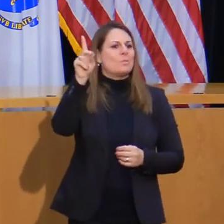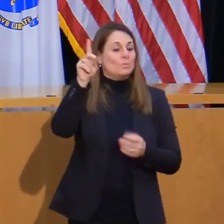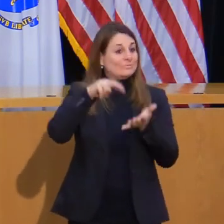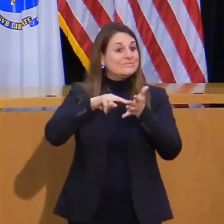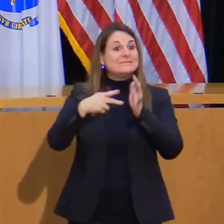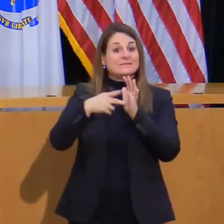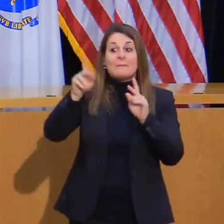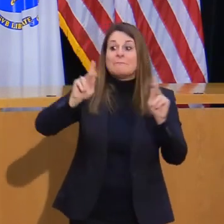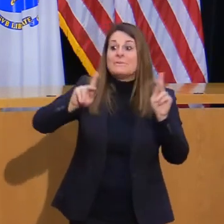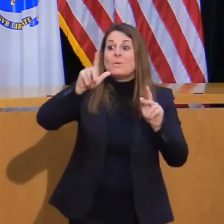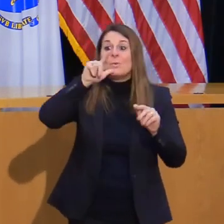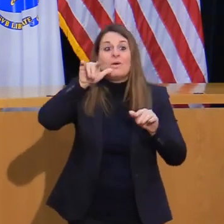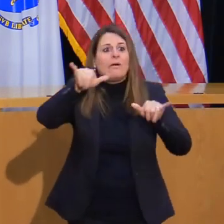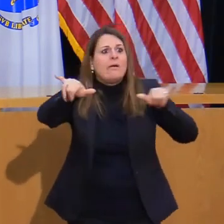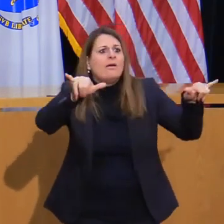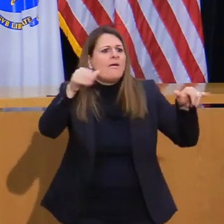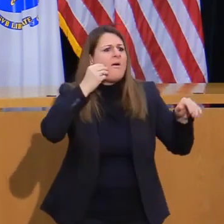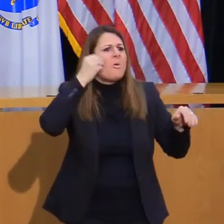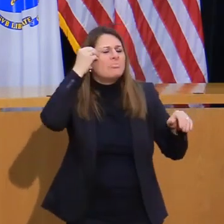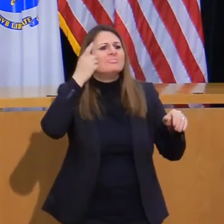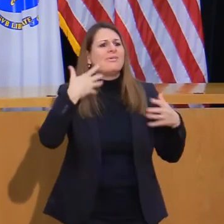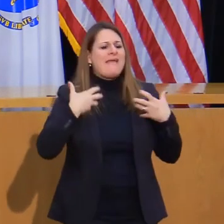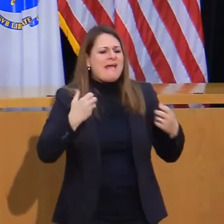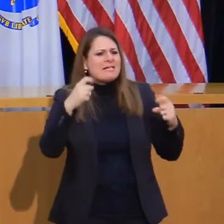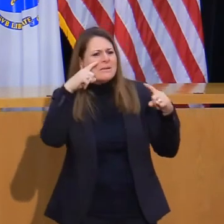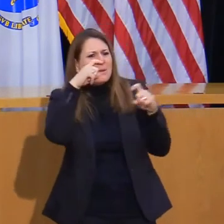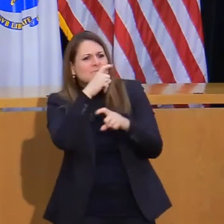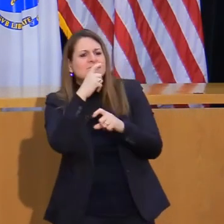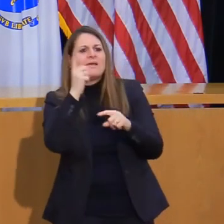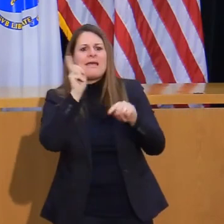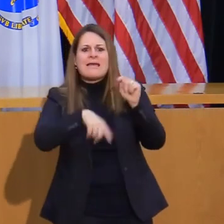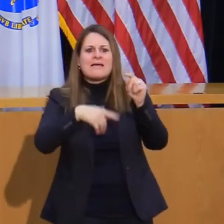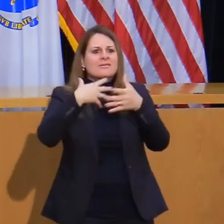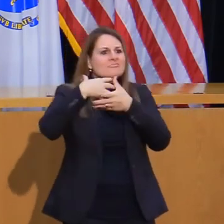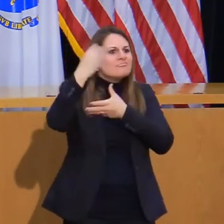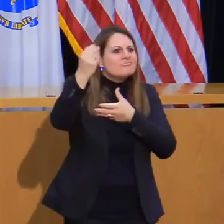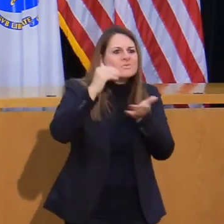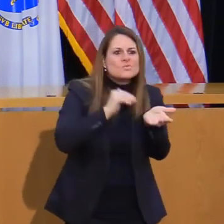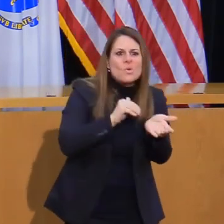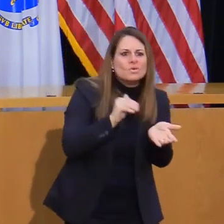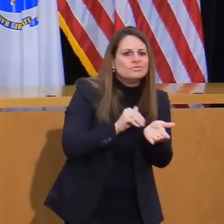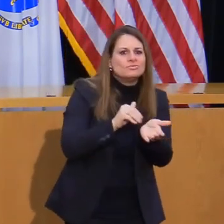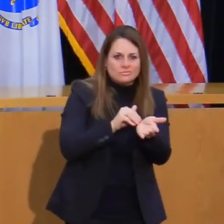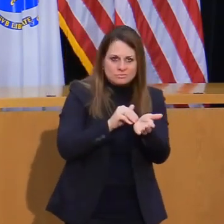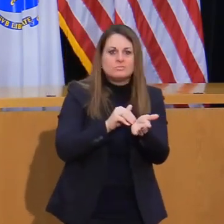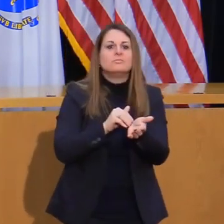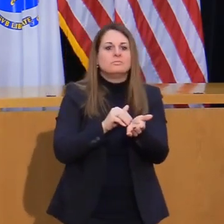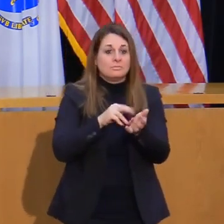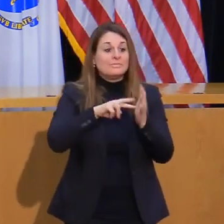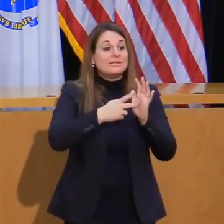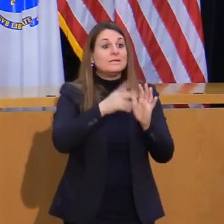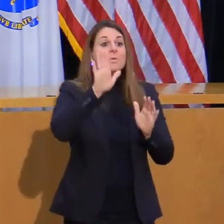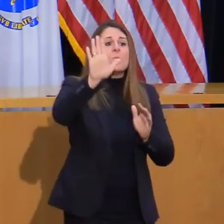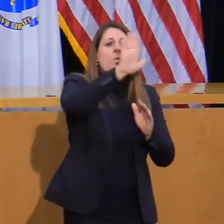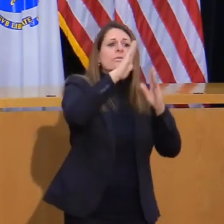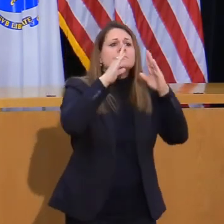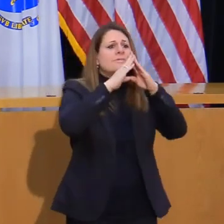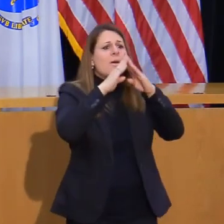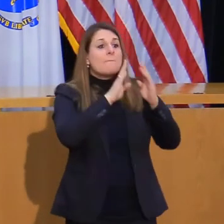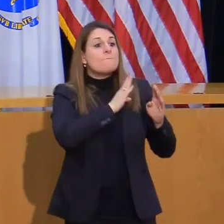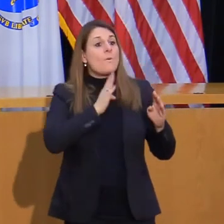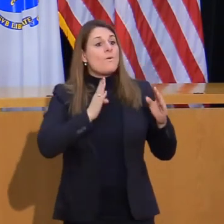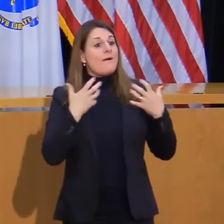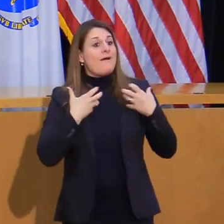Alliance. Local boards of health have been partners in the fight against COVID, and their close relationships with their communities make them